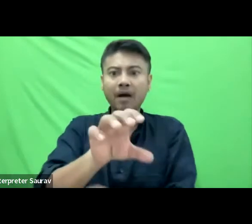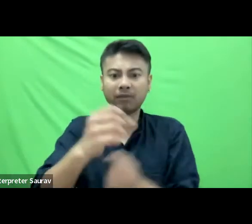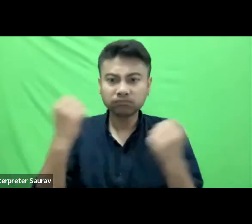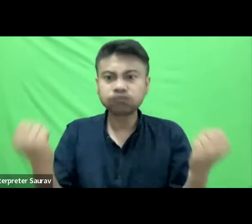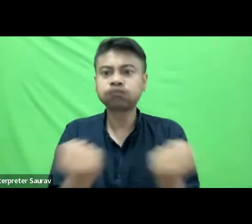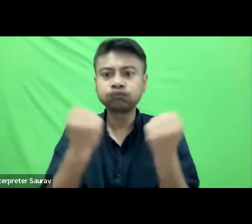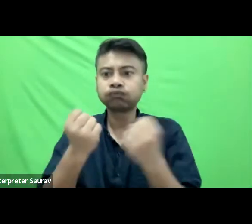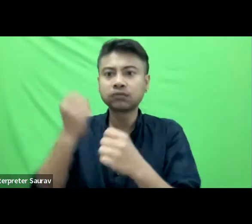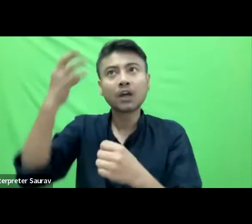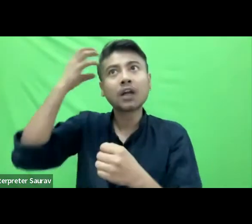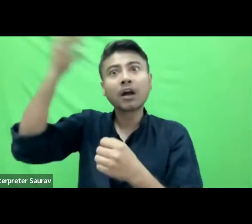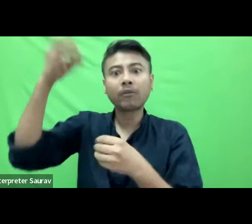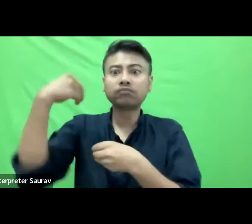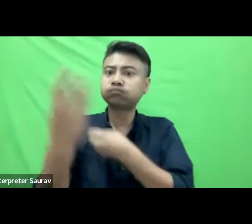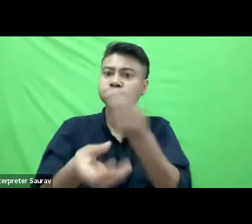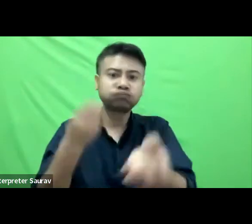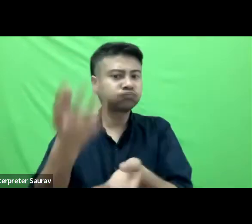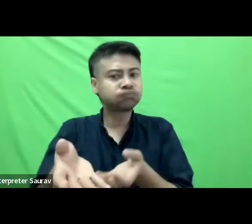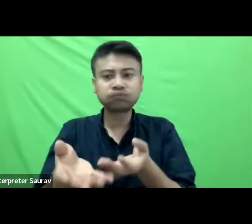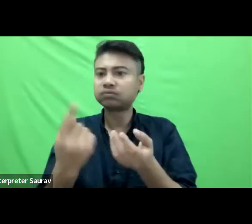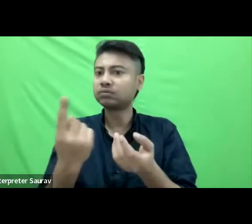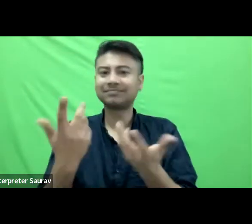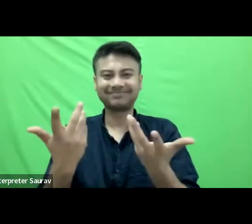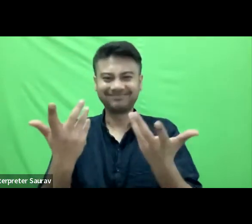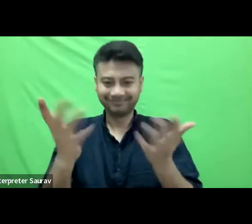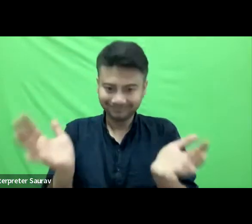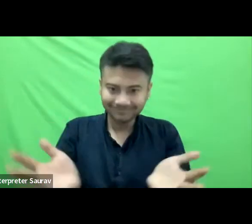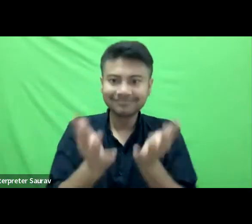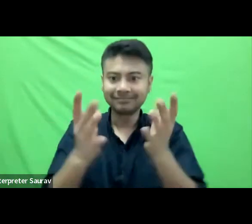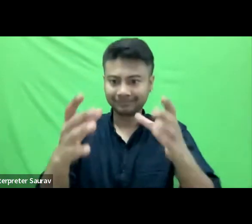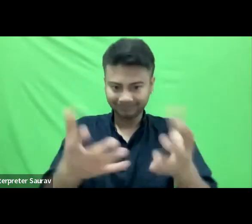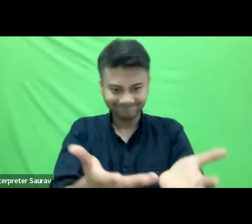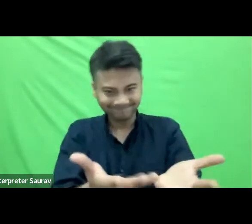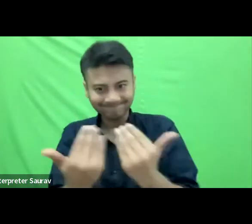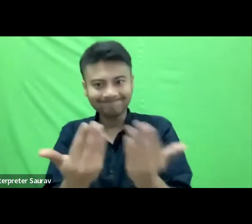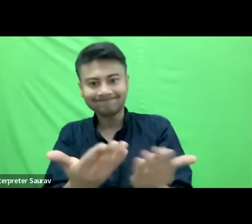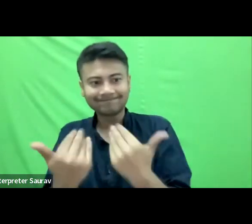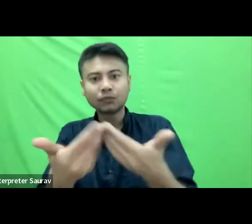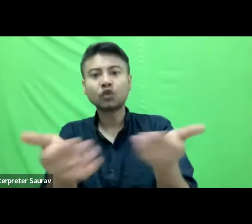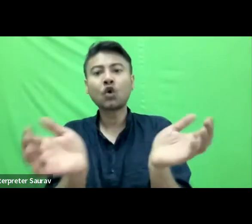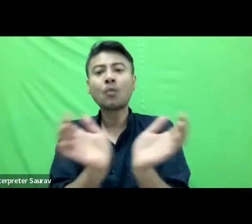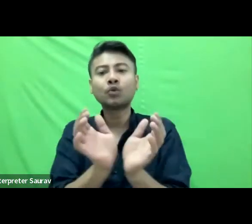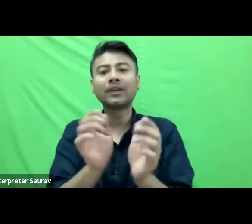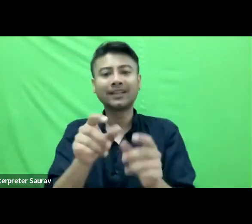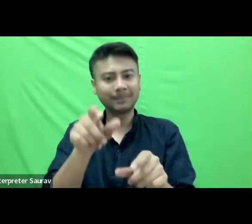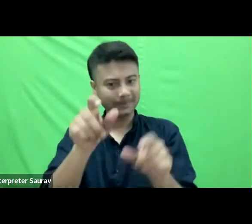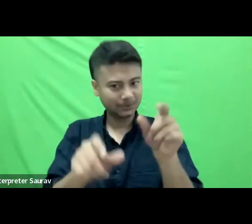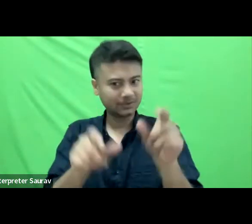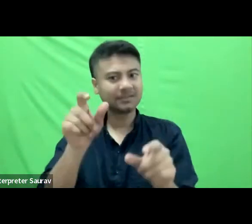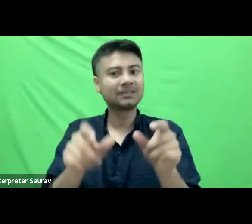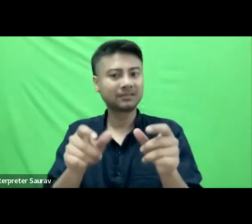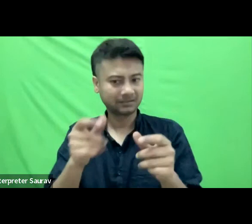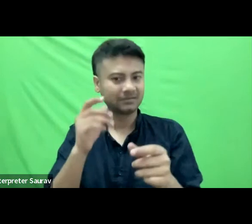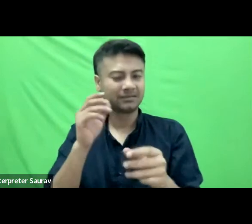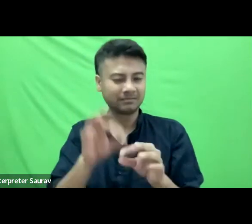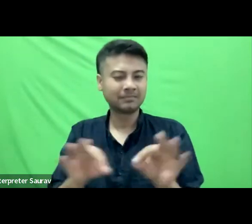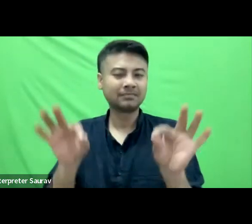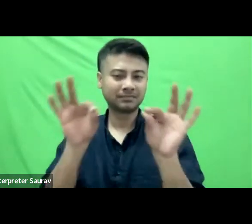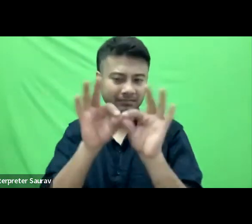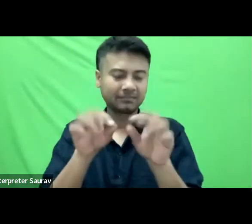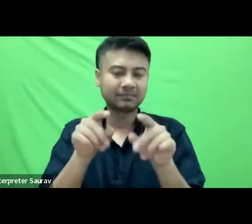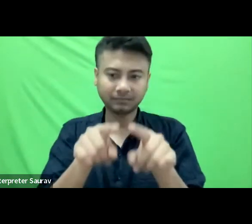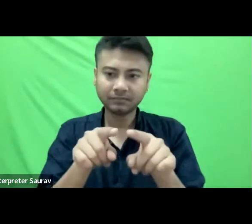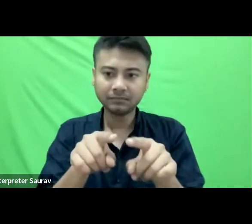vacuum. And again, just to say that we look forward to this being a